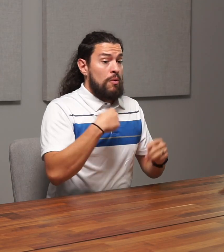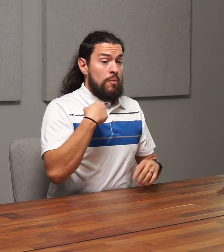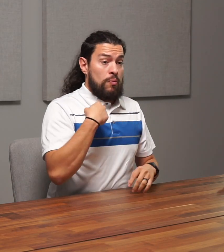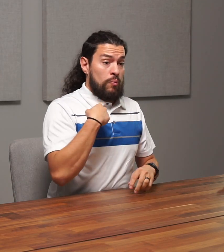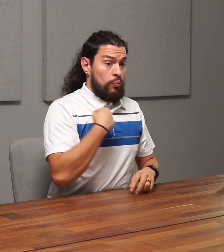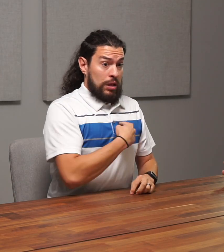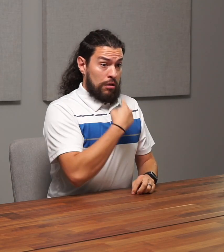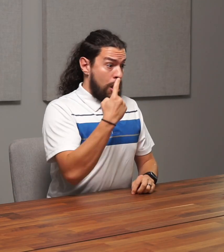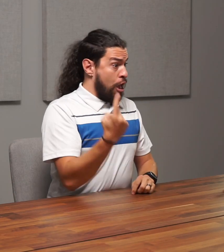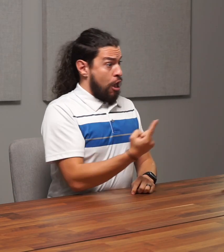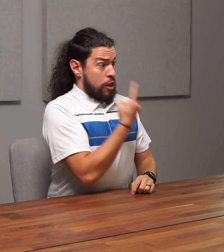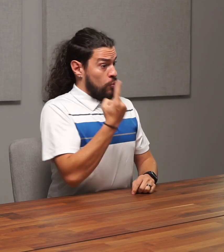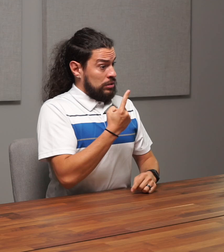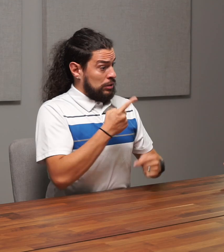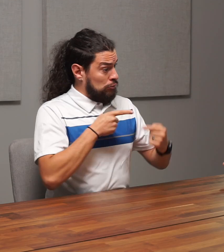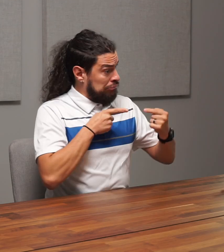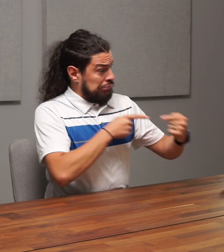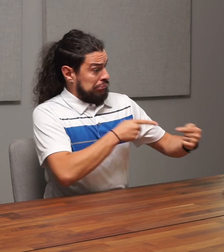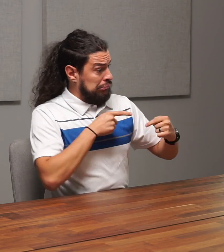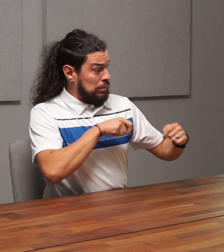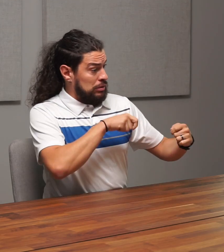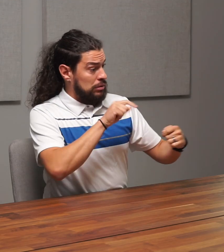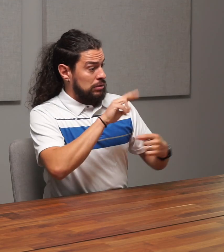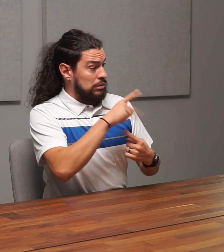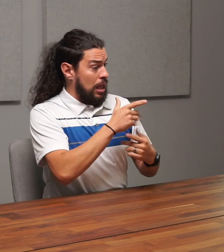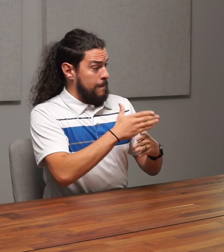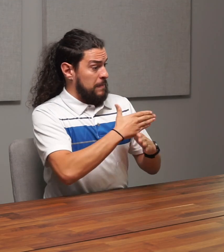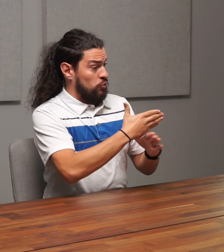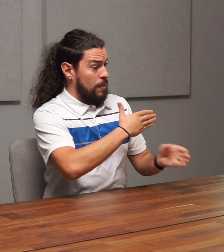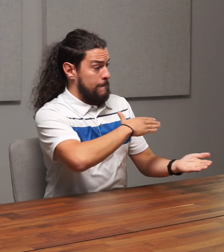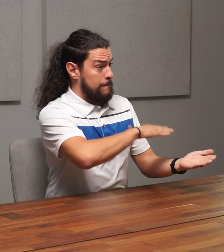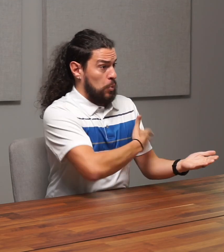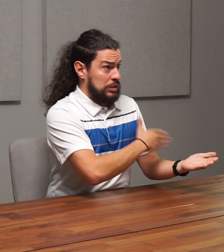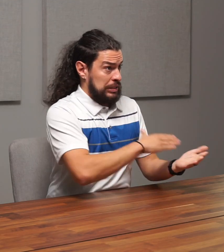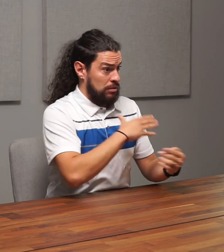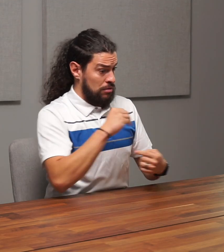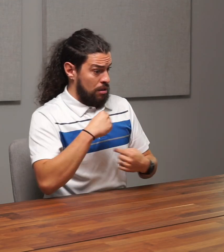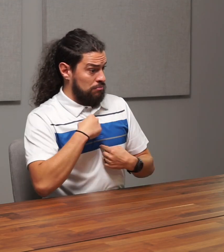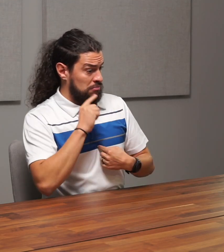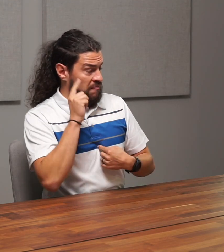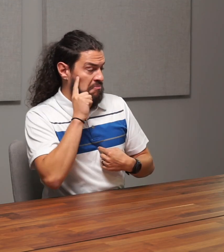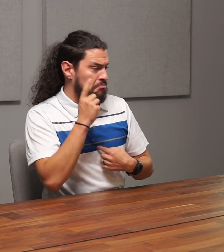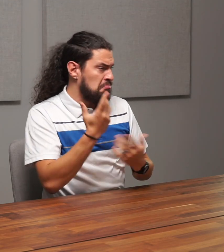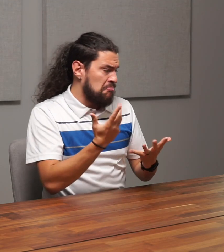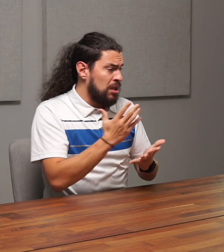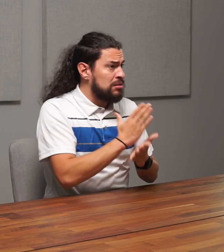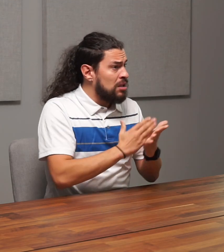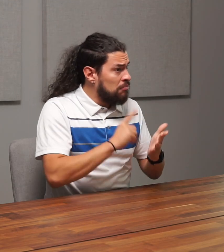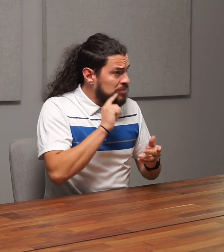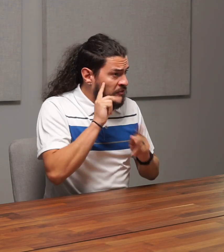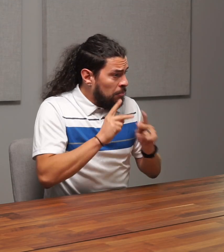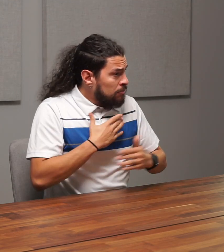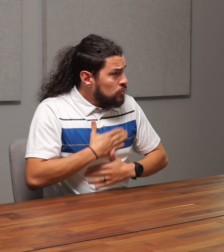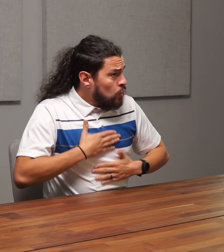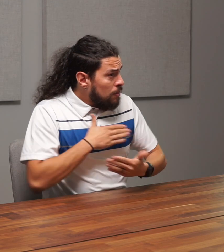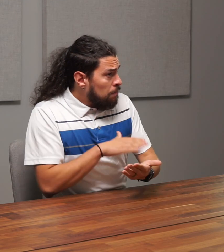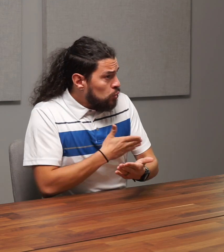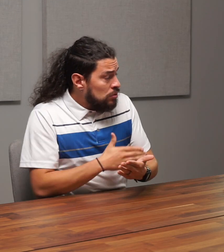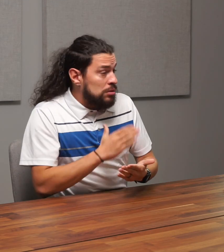course you know that might happen that might not happen etc etc there might be a tug between you know deaf individuals and